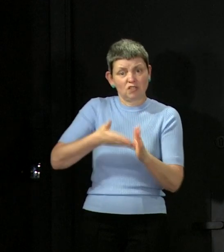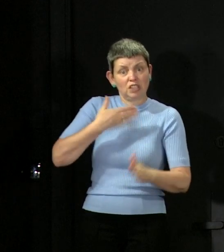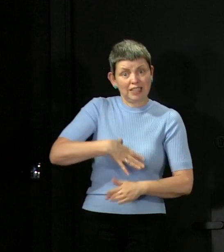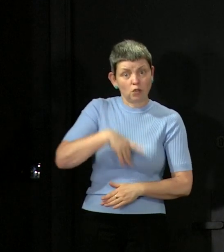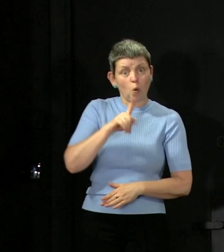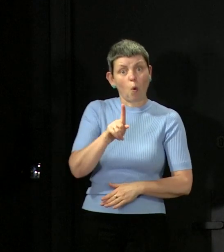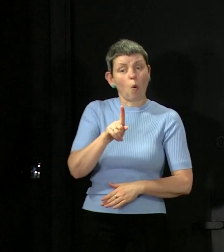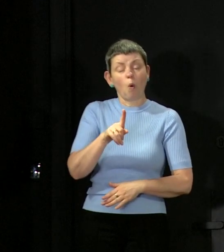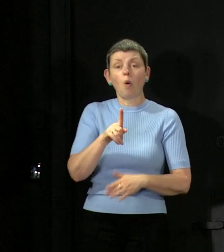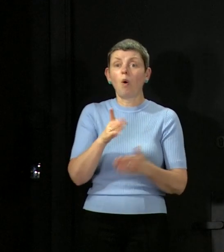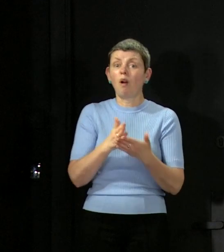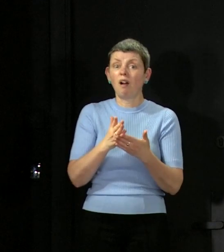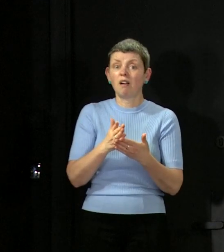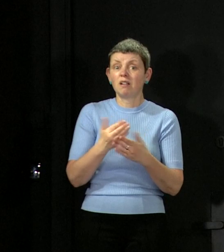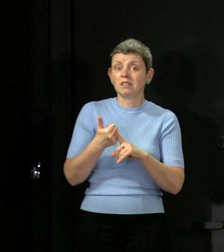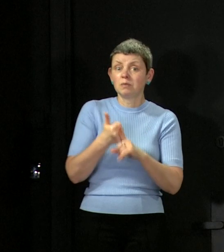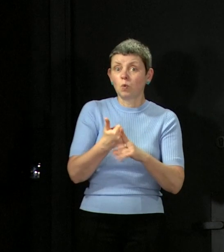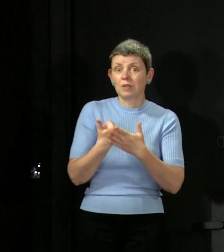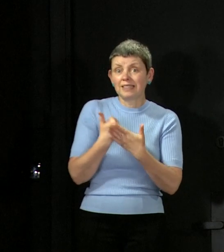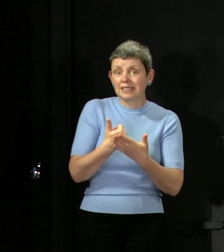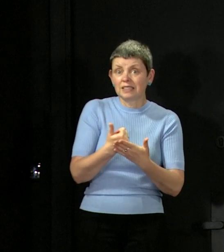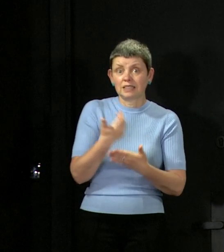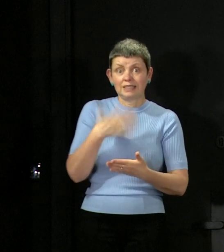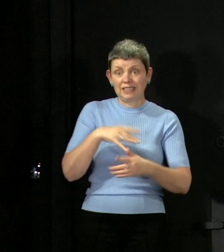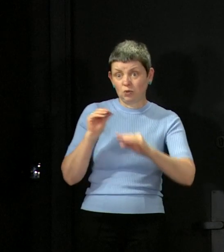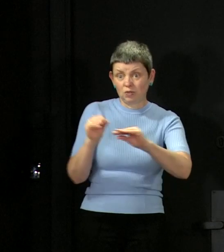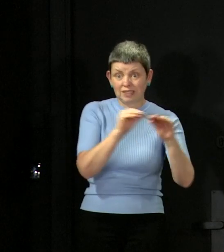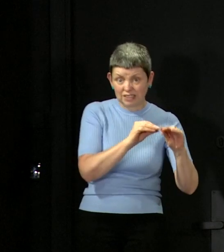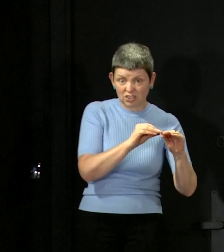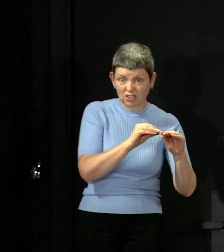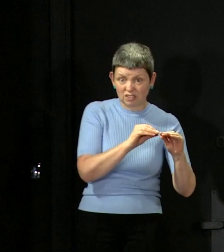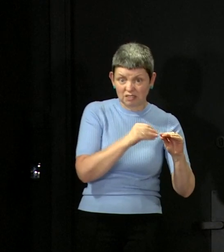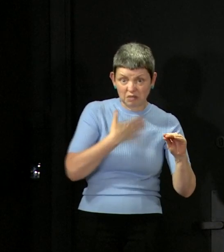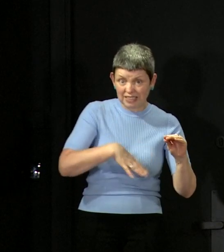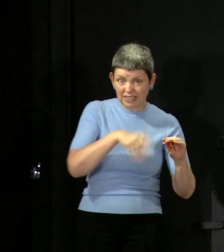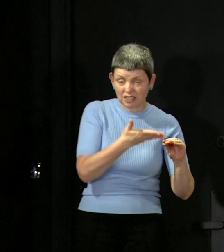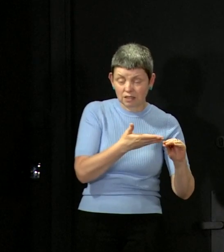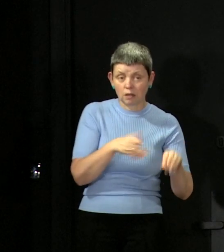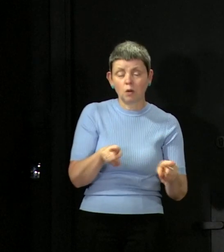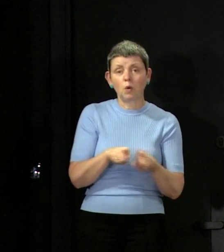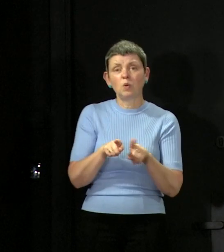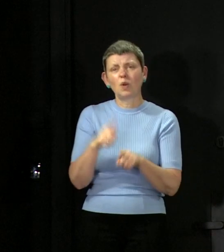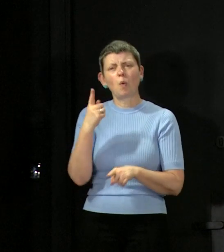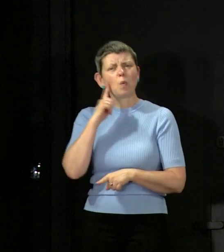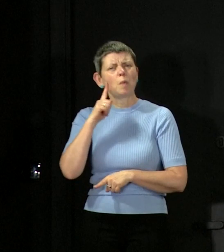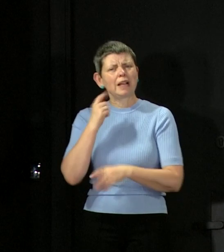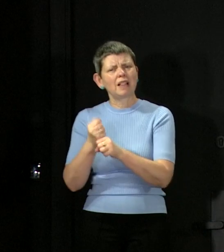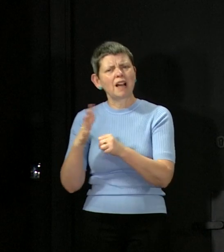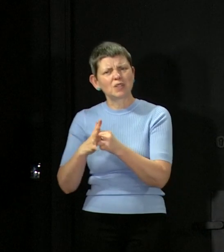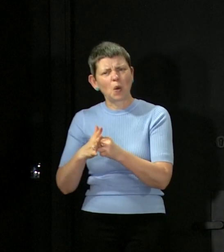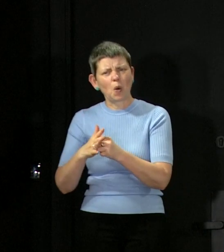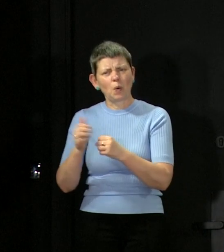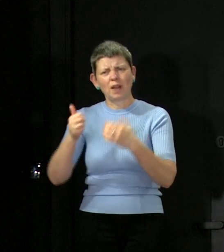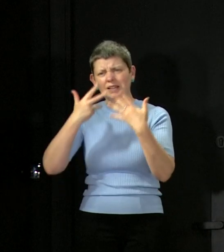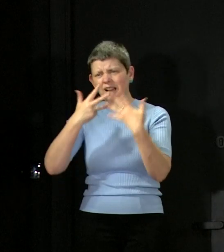ask if you've seen the reports of a 94-year-old woman living alone in Glasgow who was too scared to leave her home during the